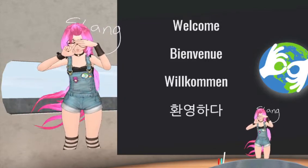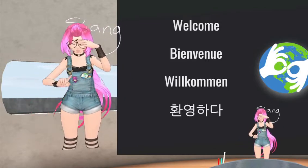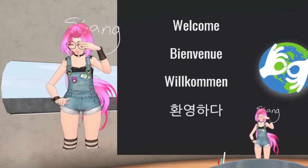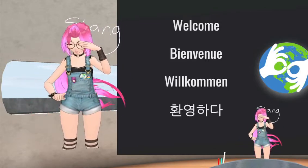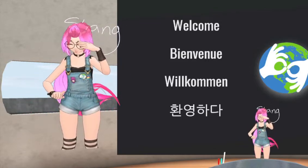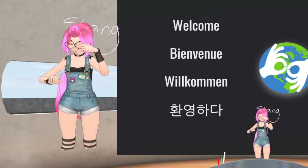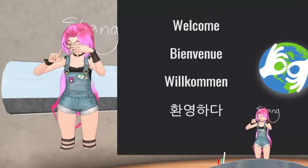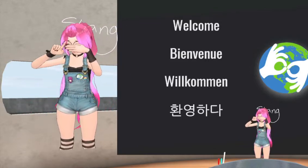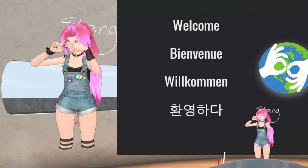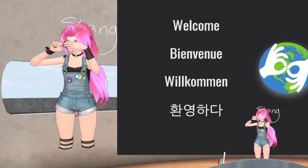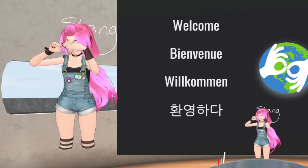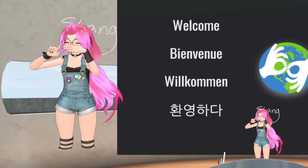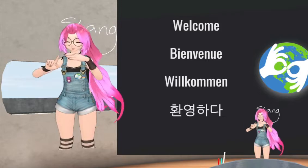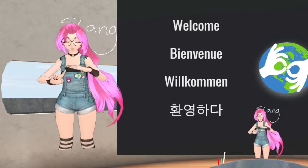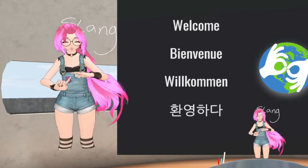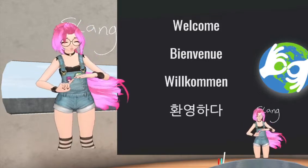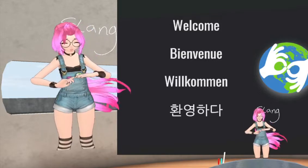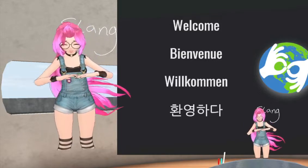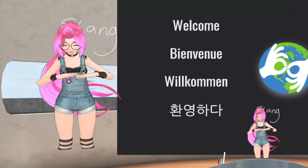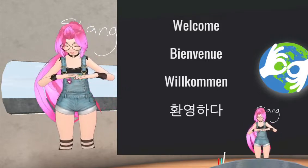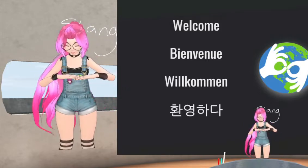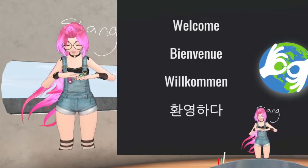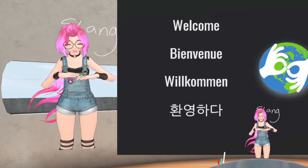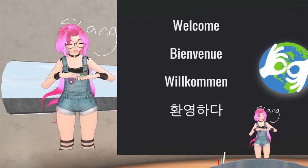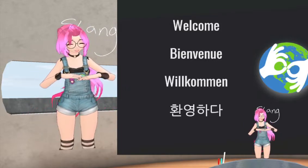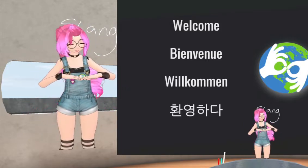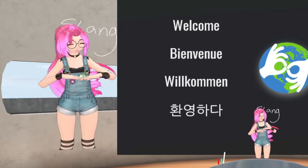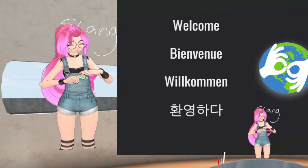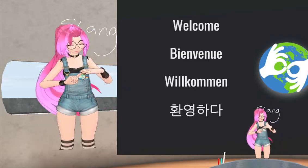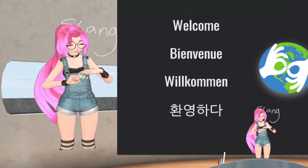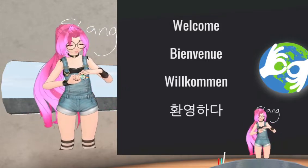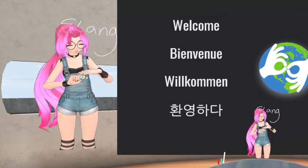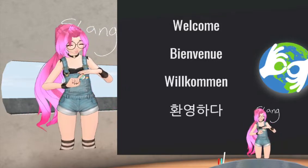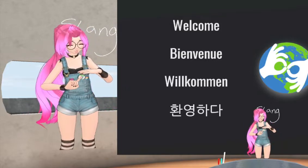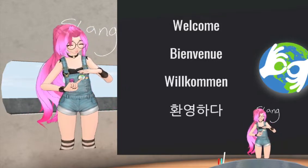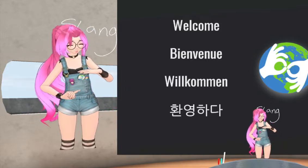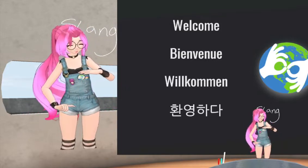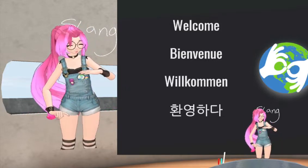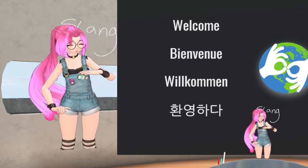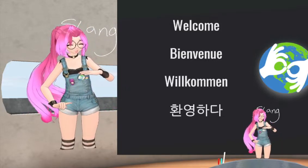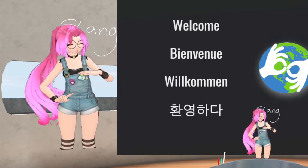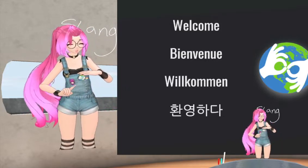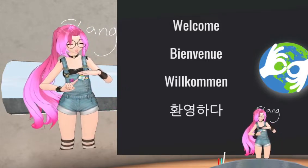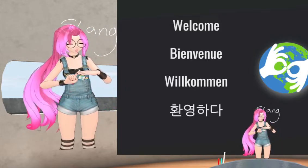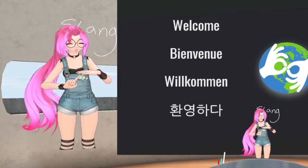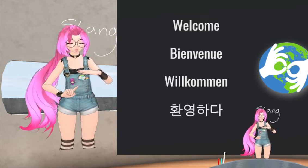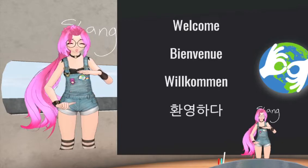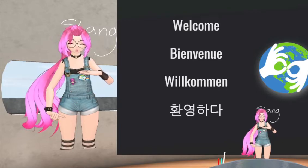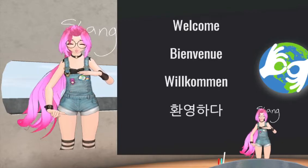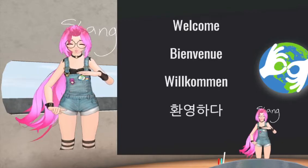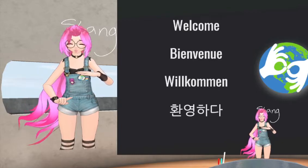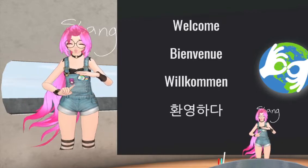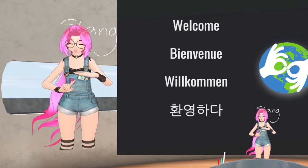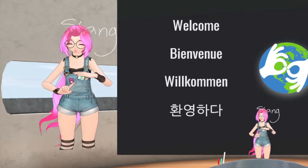rule of thumb with anyone, I'd say. Any other things, or we can move on to some cool, fun sign slang.